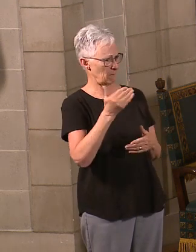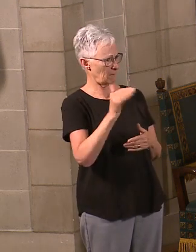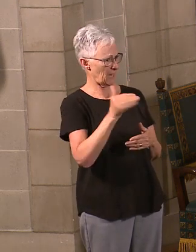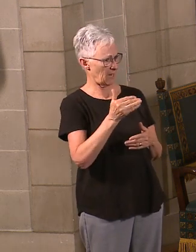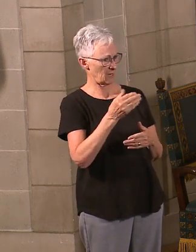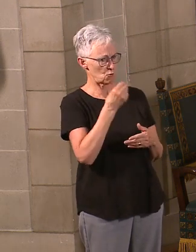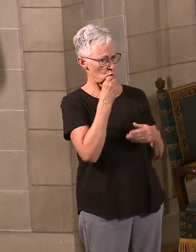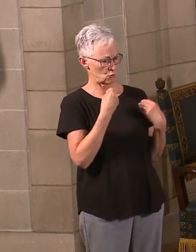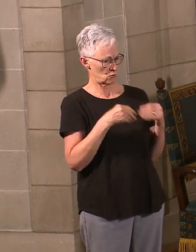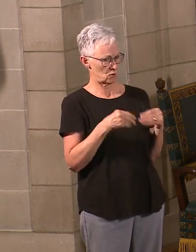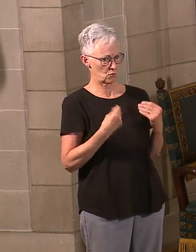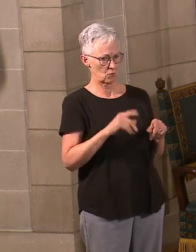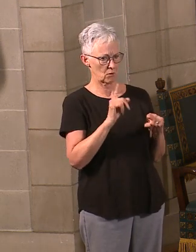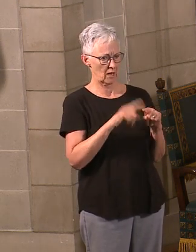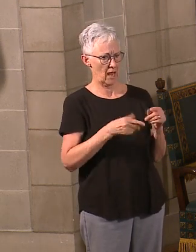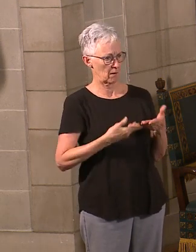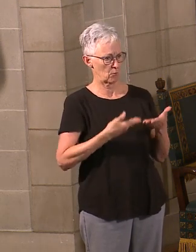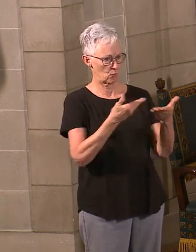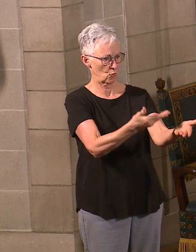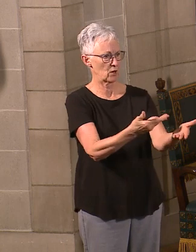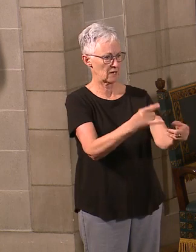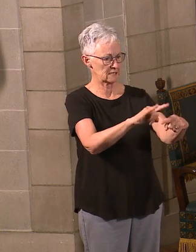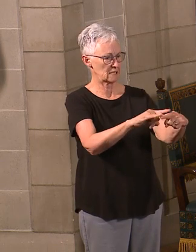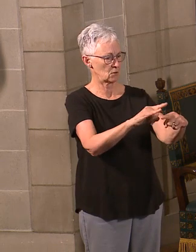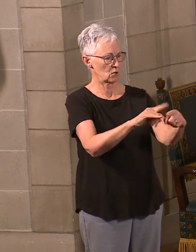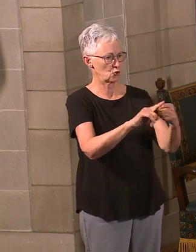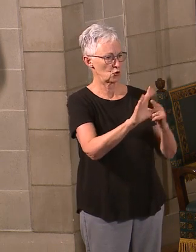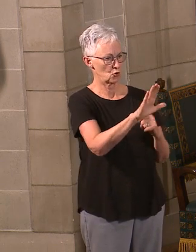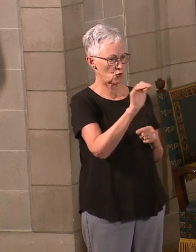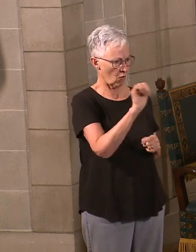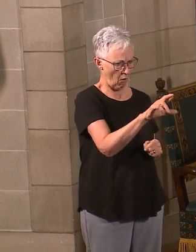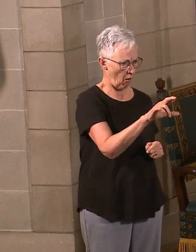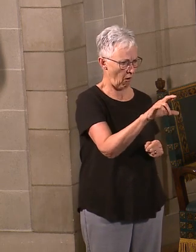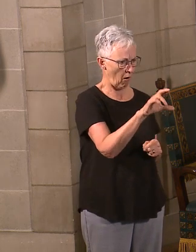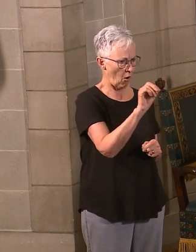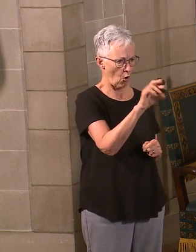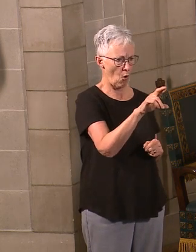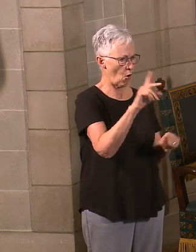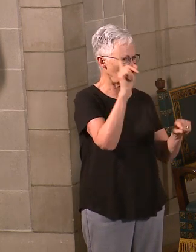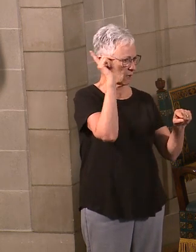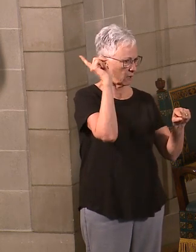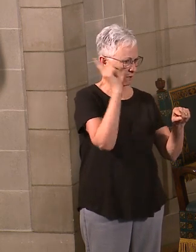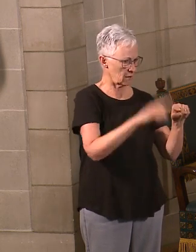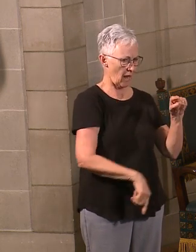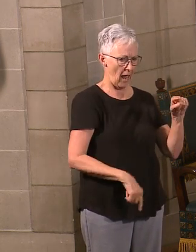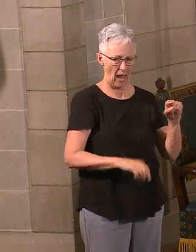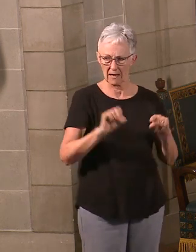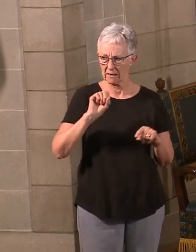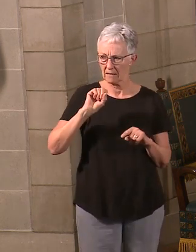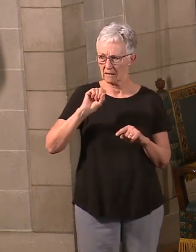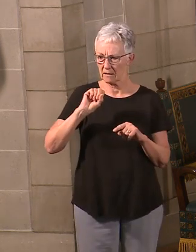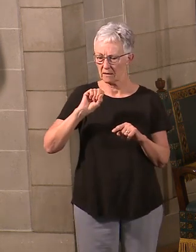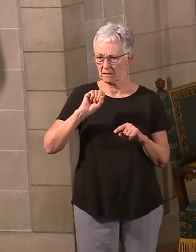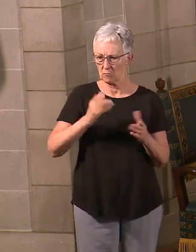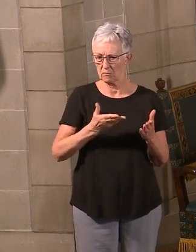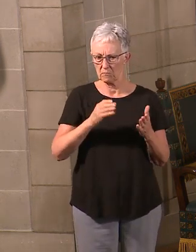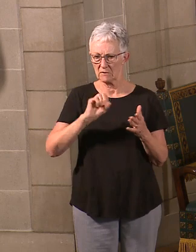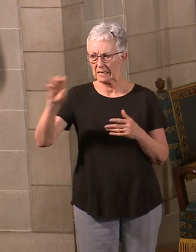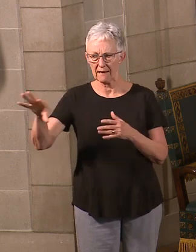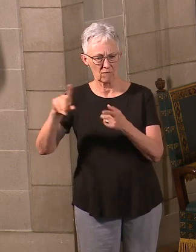home deliver cigarettes along with your other groceries. So the question was, apparently a smoker, and the question